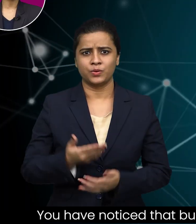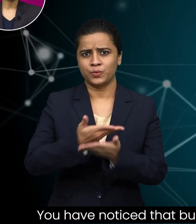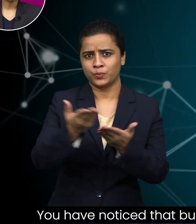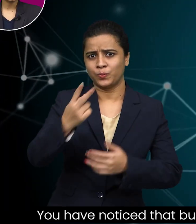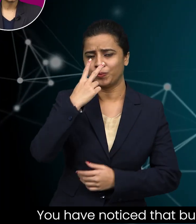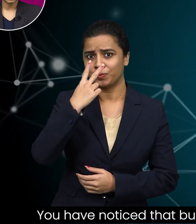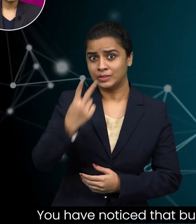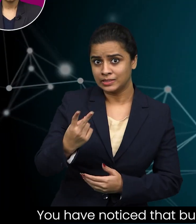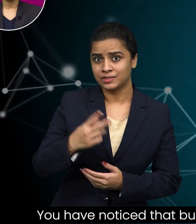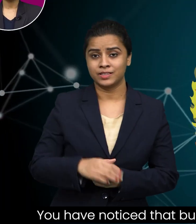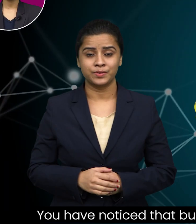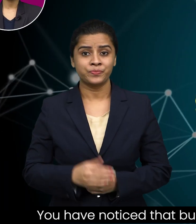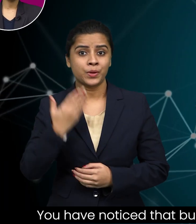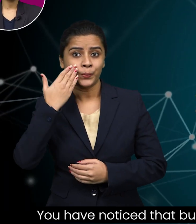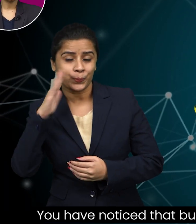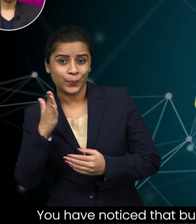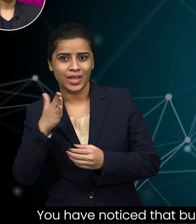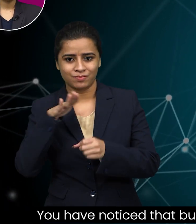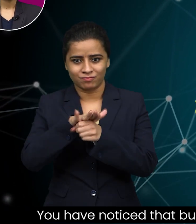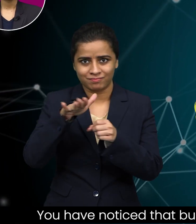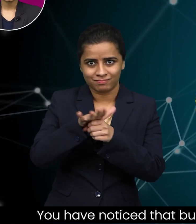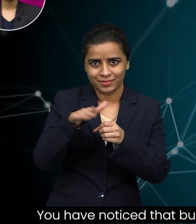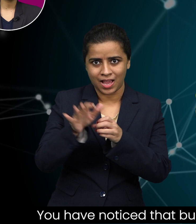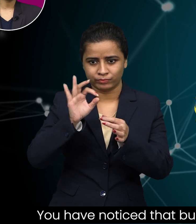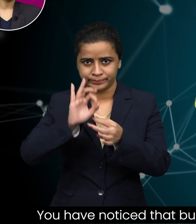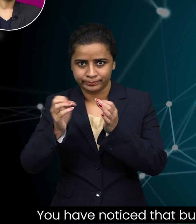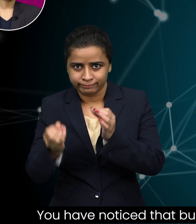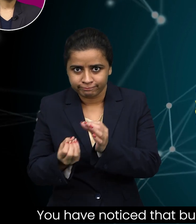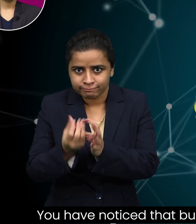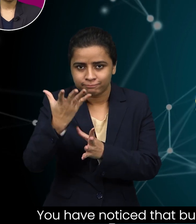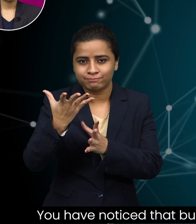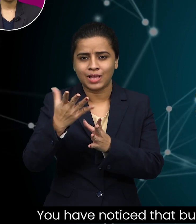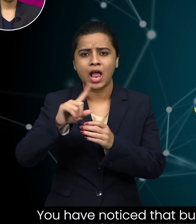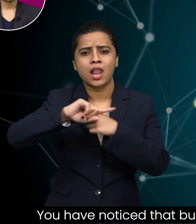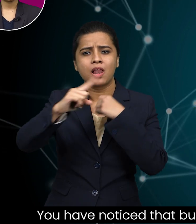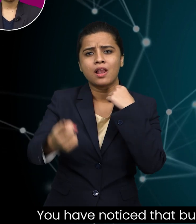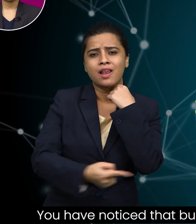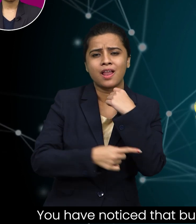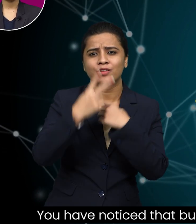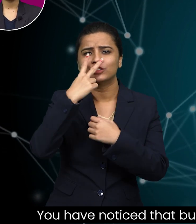You have noticed that burning wood leaves ash the end.